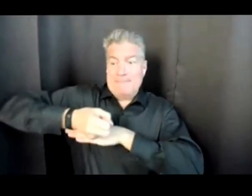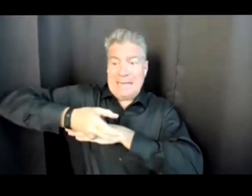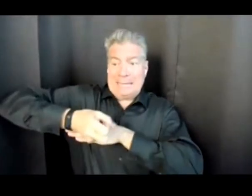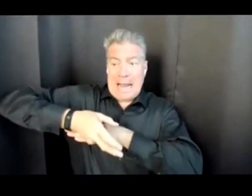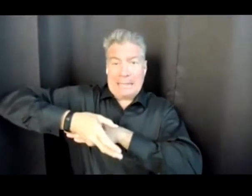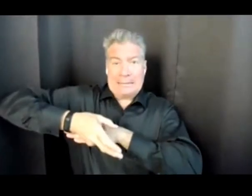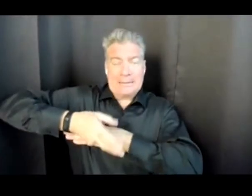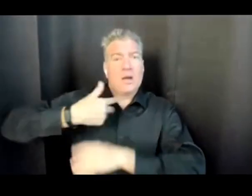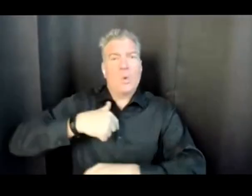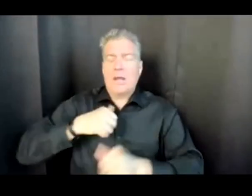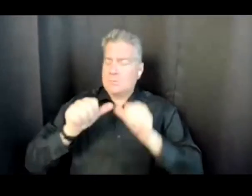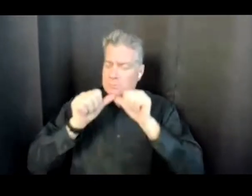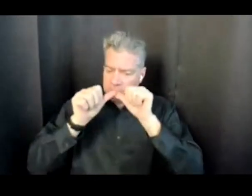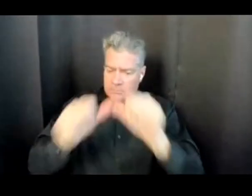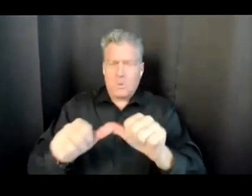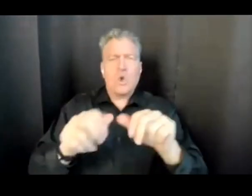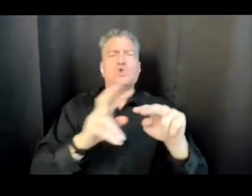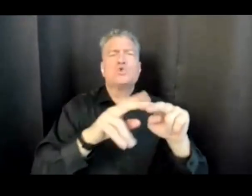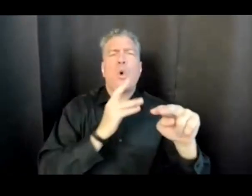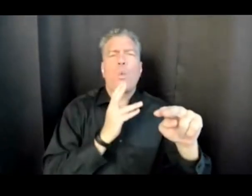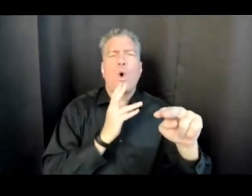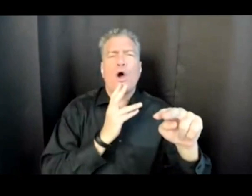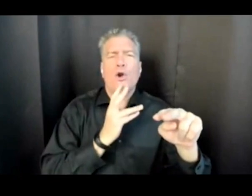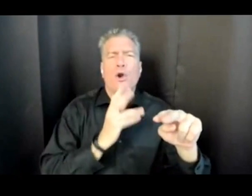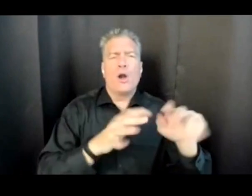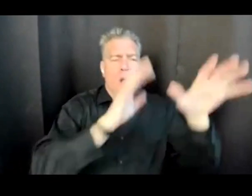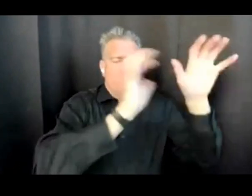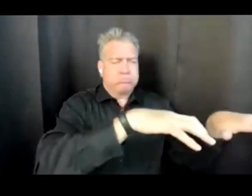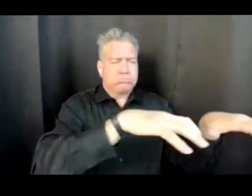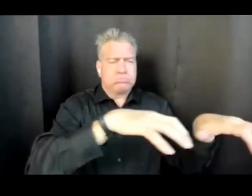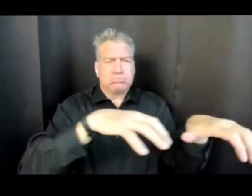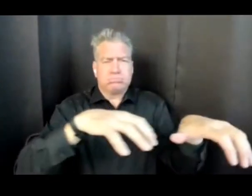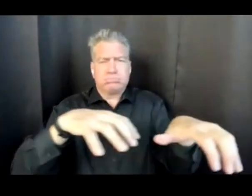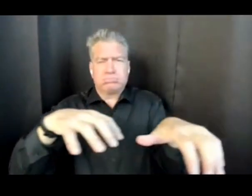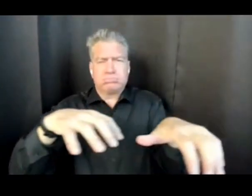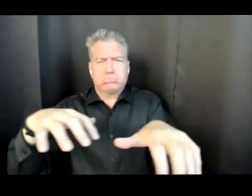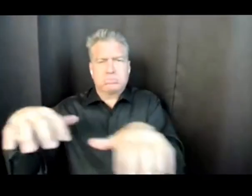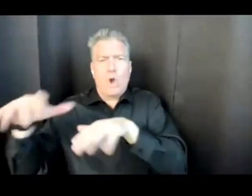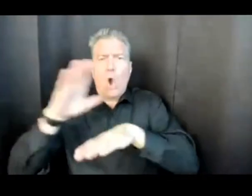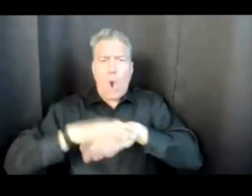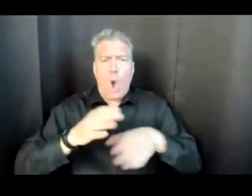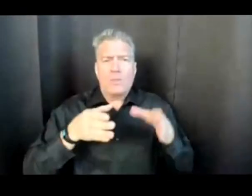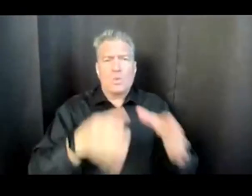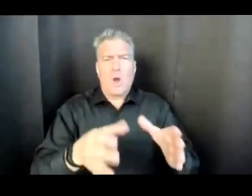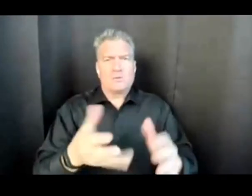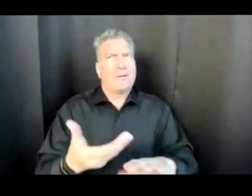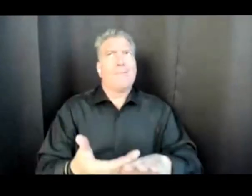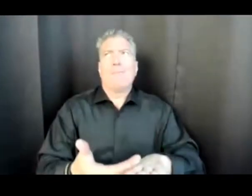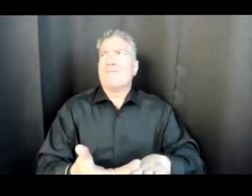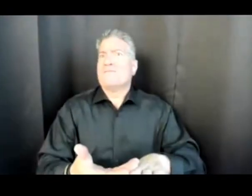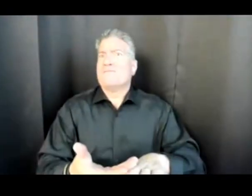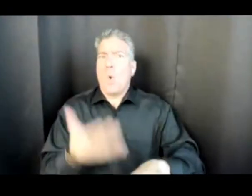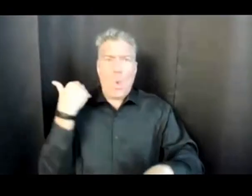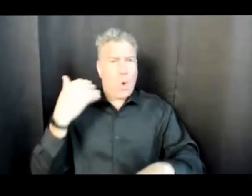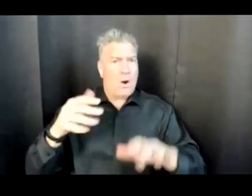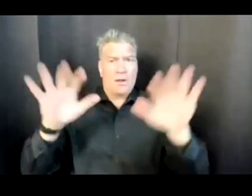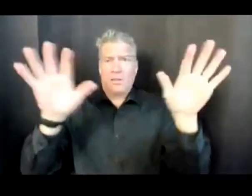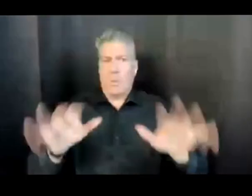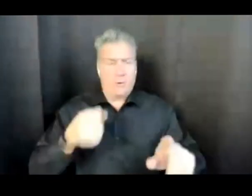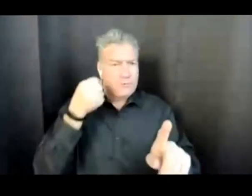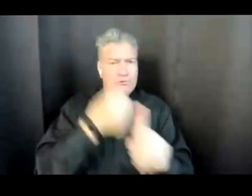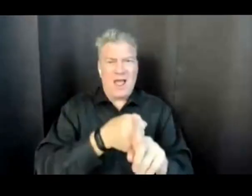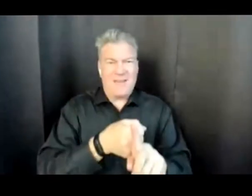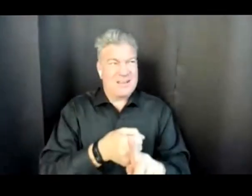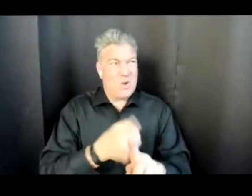continuously brined and pre-treated the roads before this winter weather came in, some 18,000 miles of road. In fact,